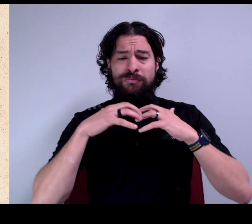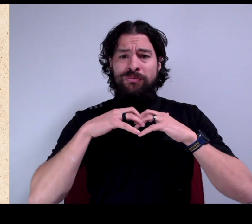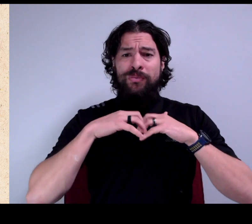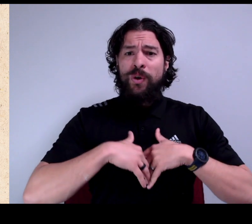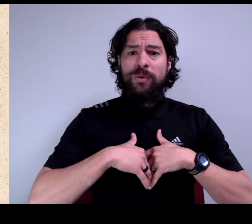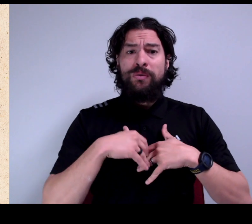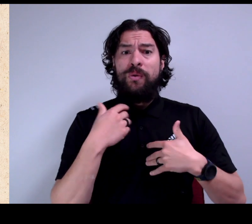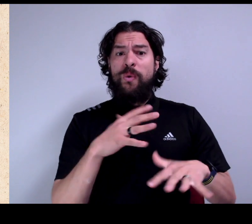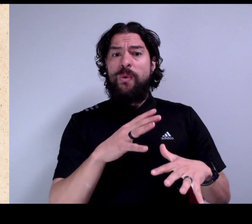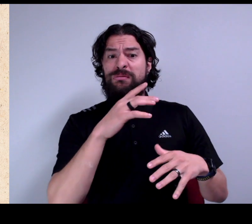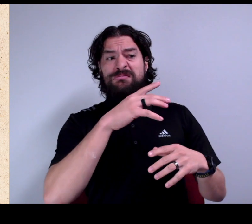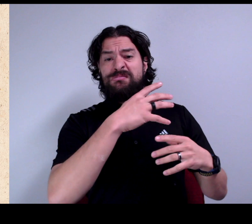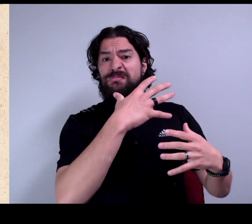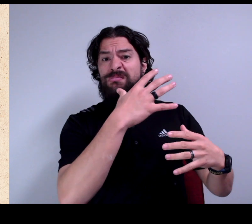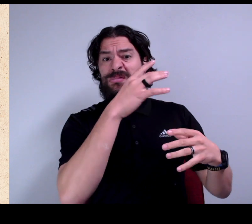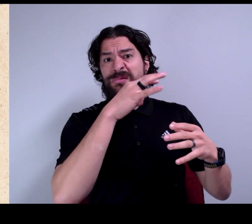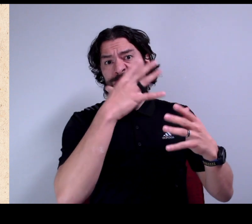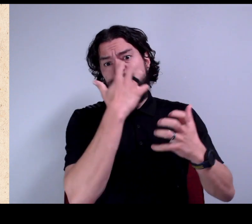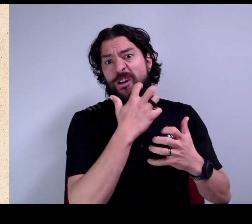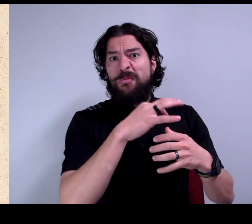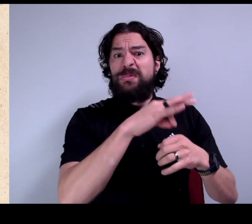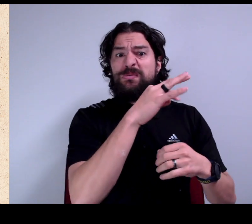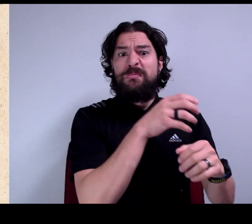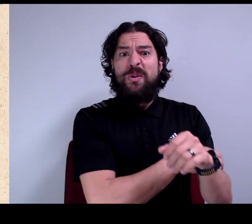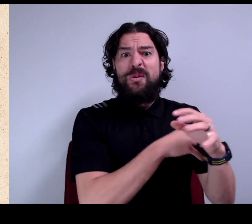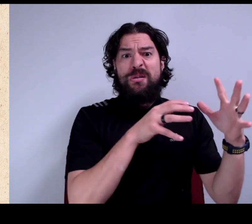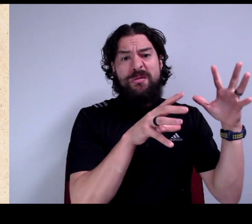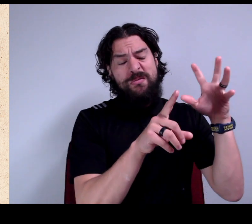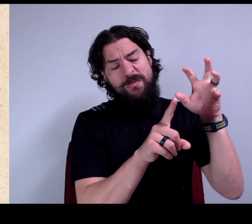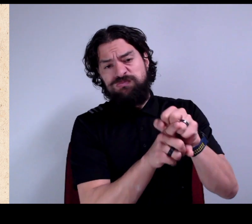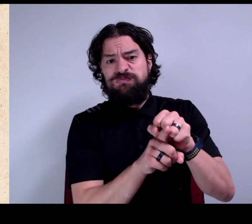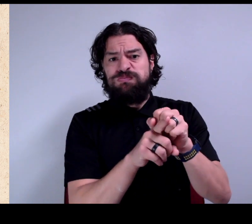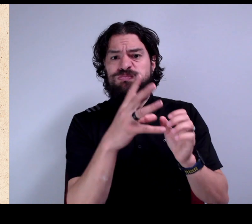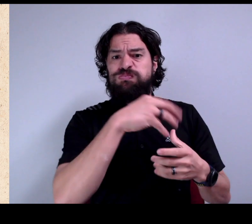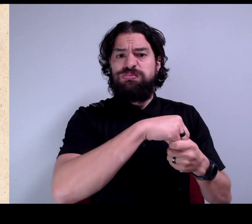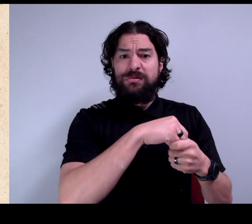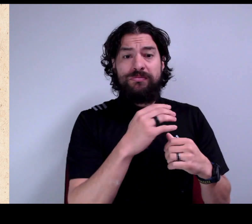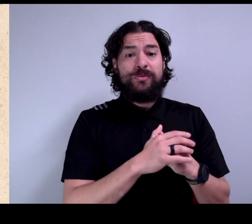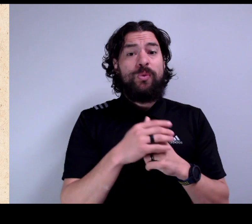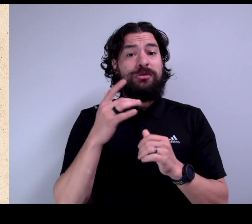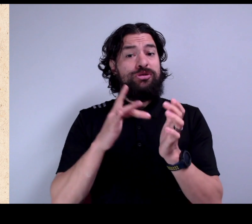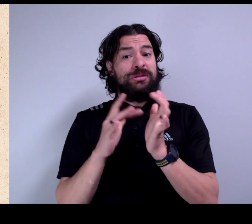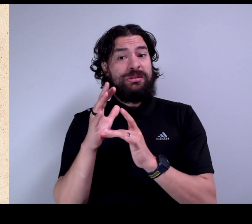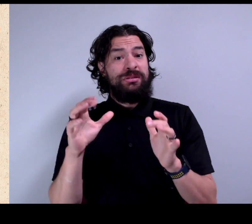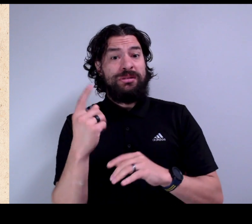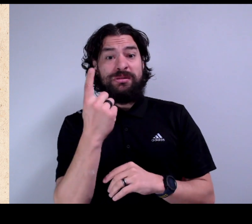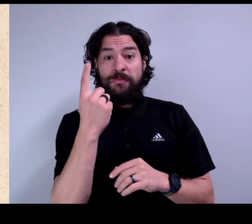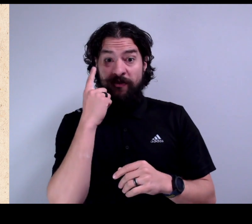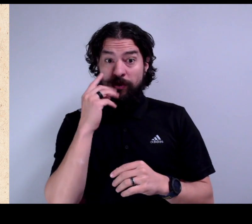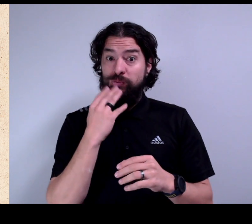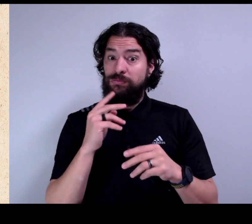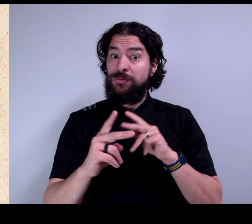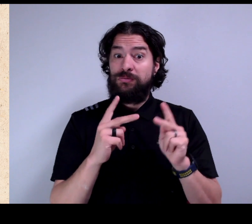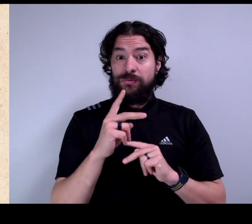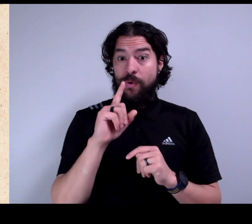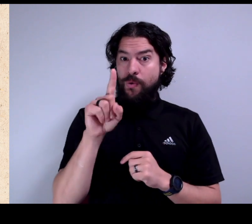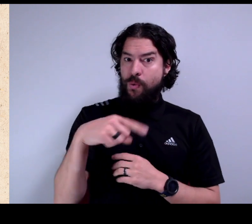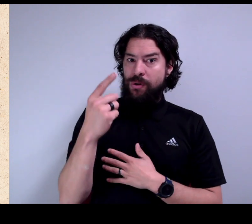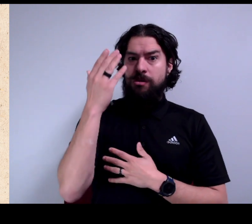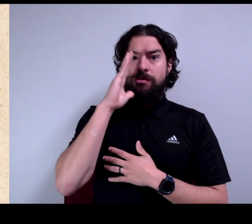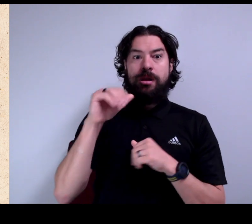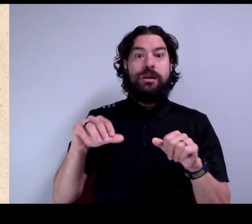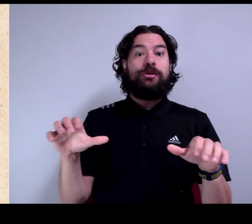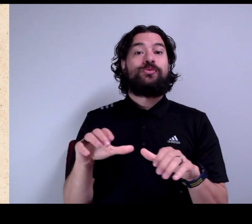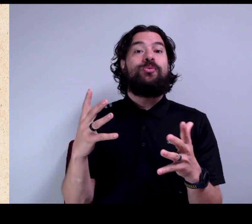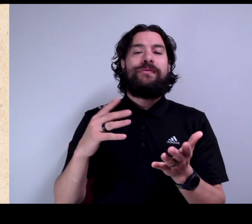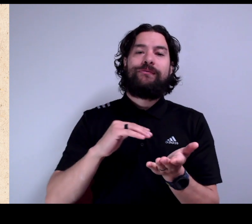bodies are sick or broken or under the oppression of dark spiritual powers. And Jesus even does something that for Jewish people only God has the